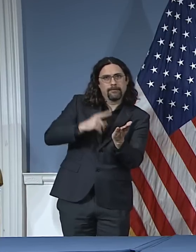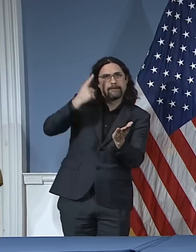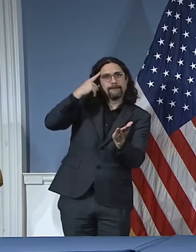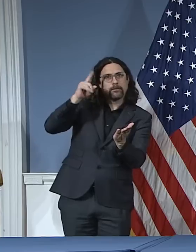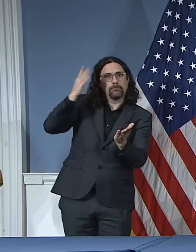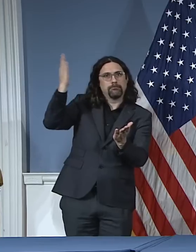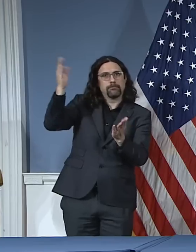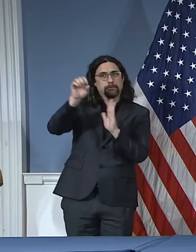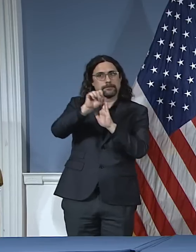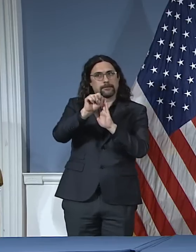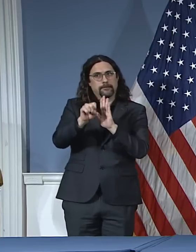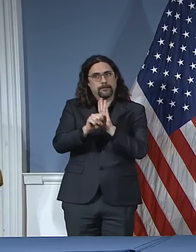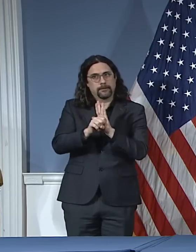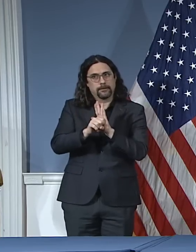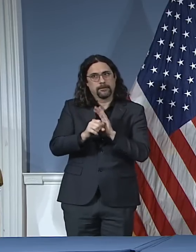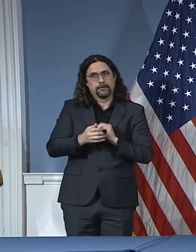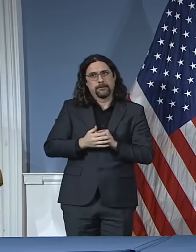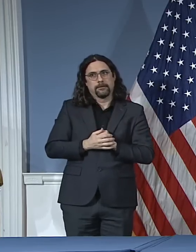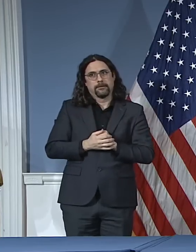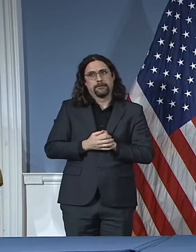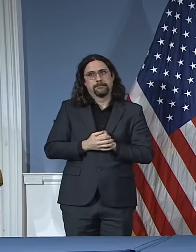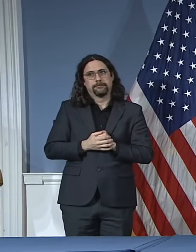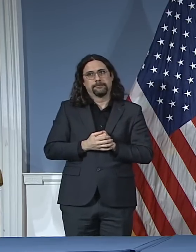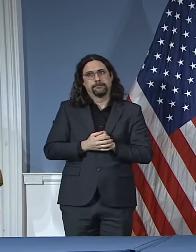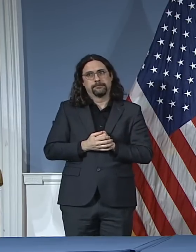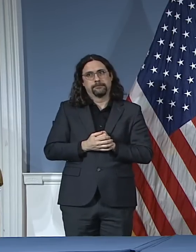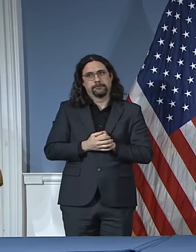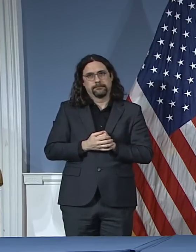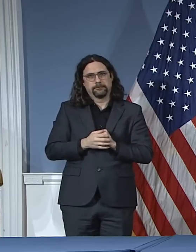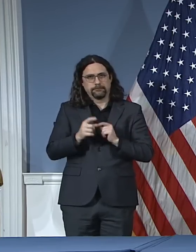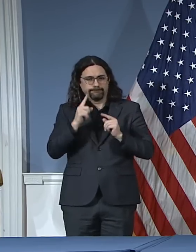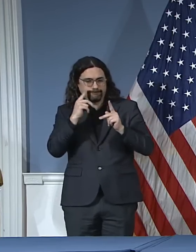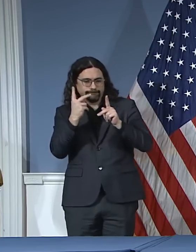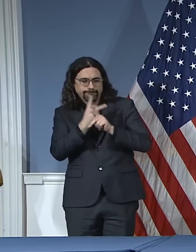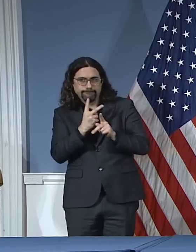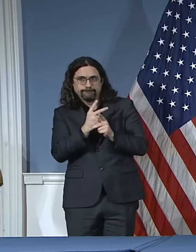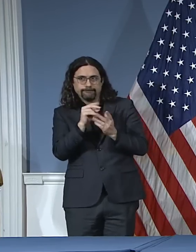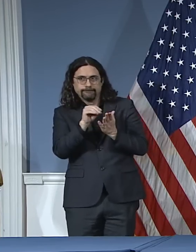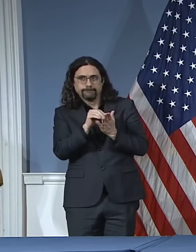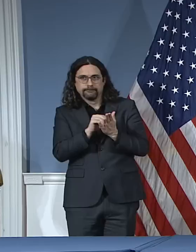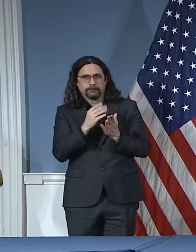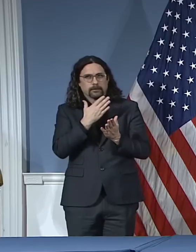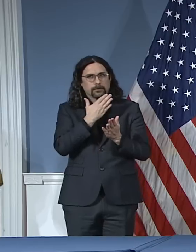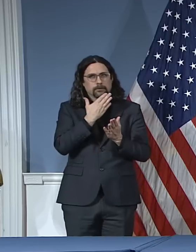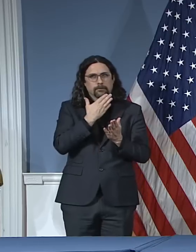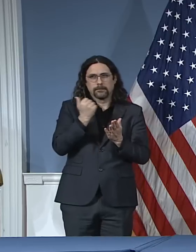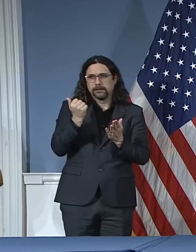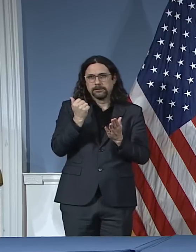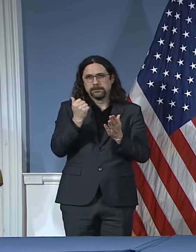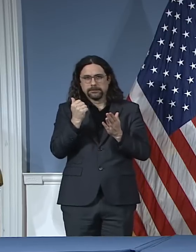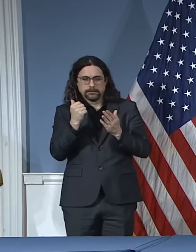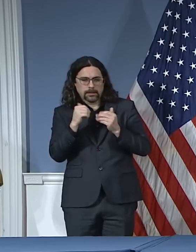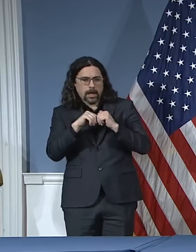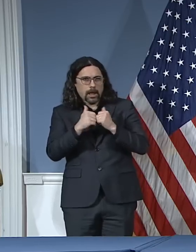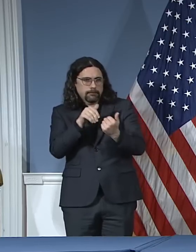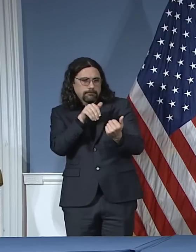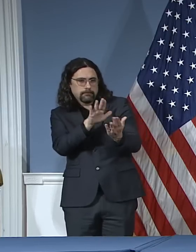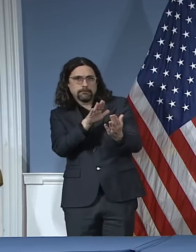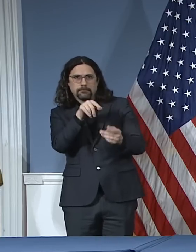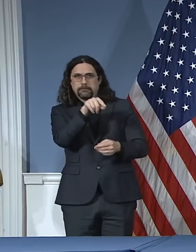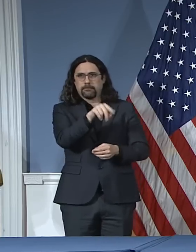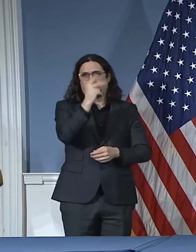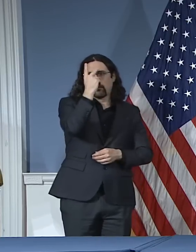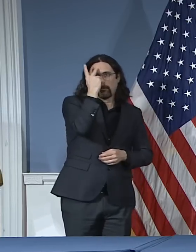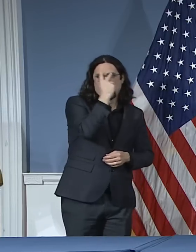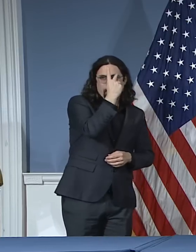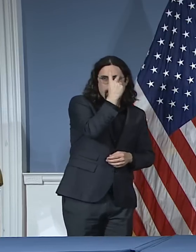determine how best to handle the real sense of reality of our parks and playgrounds. But again, NYPD is going to be out there.